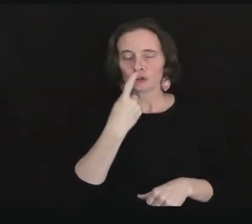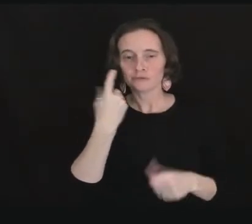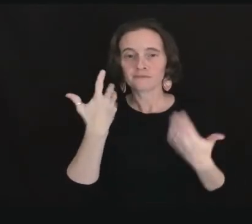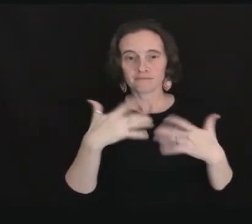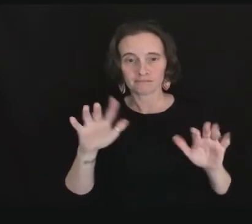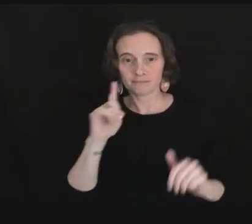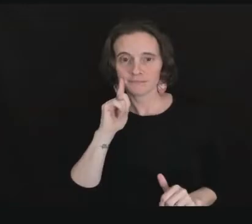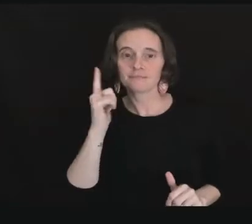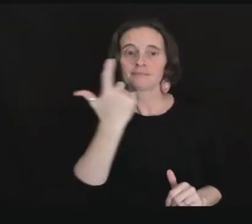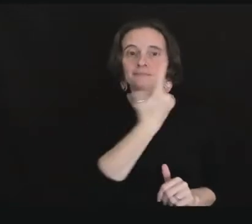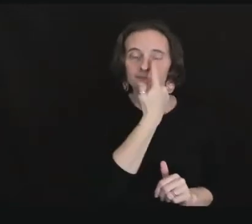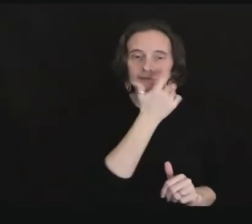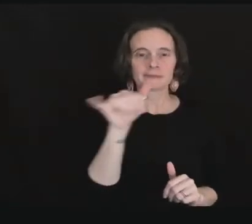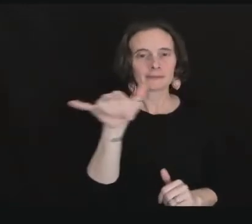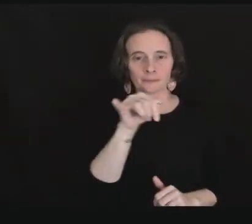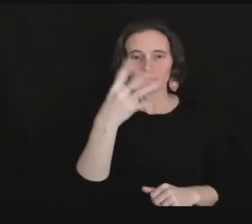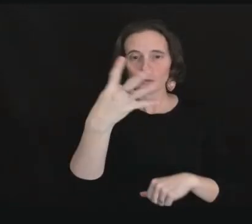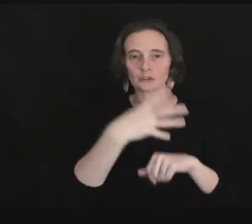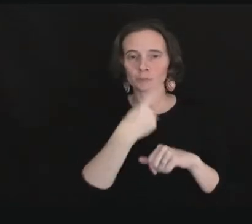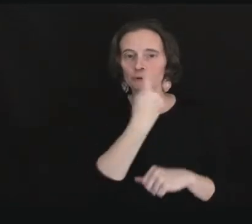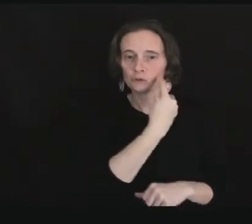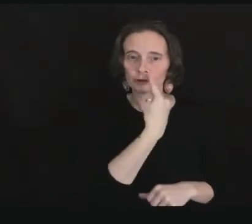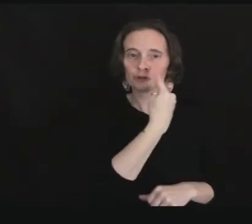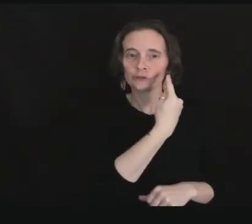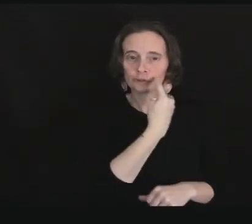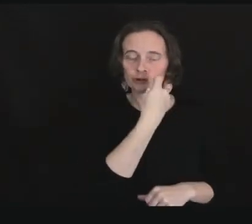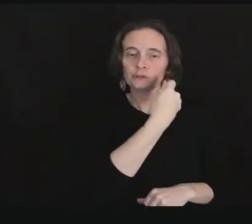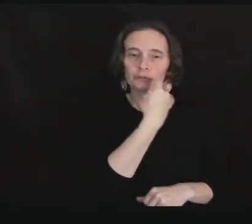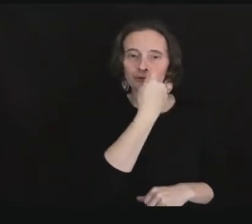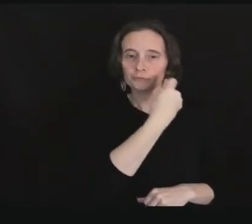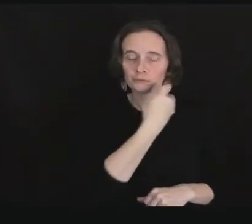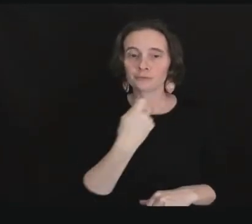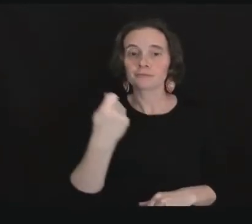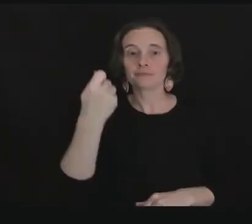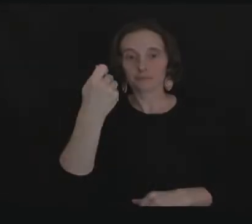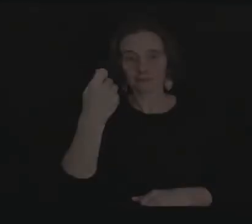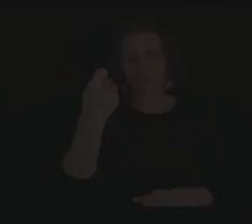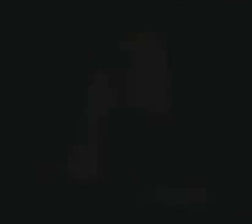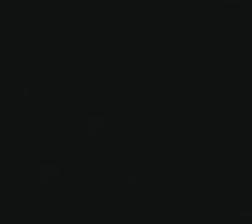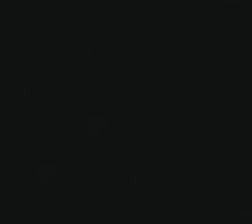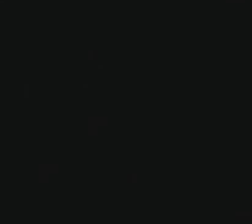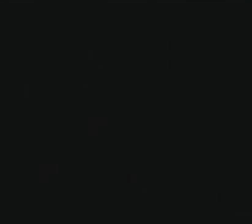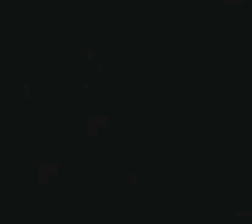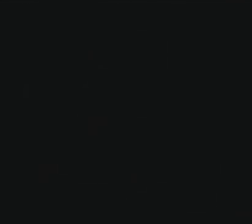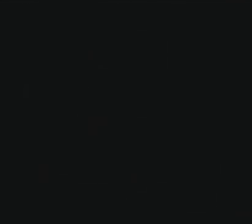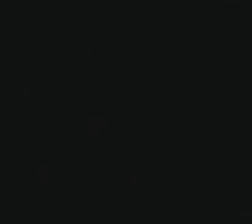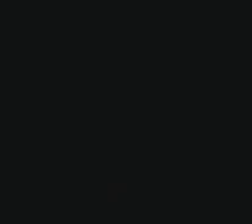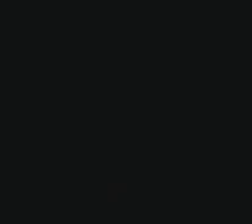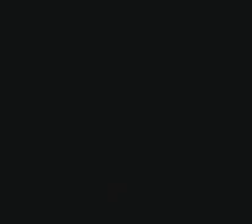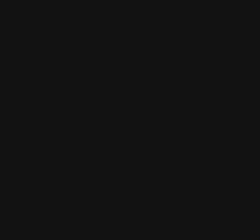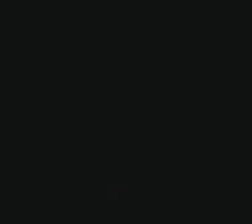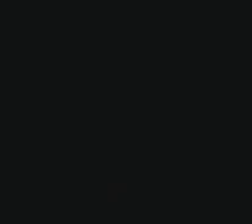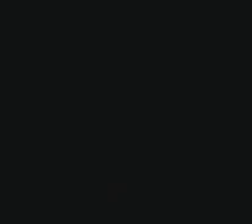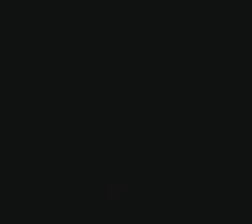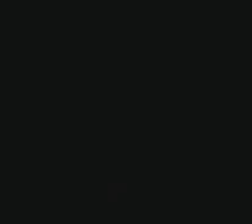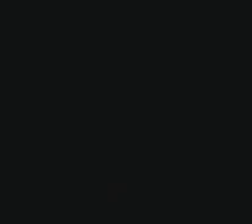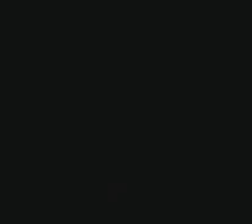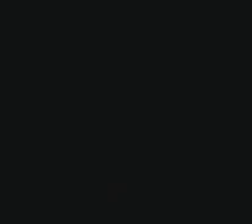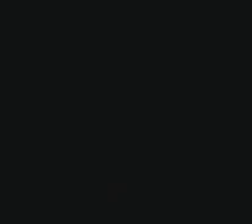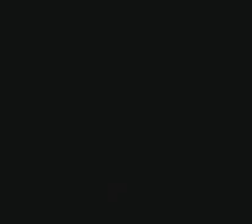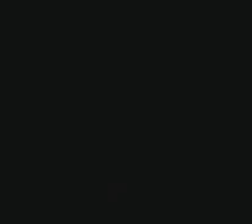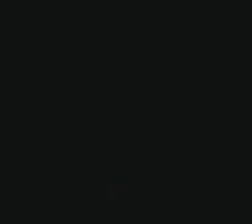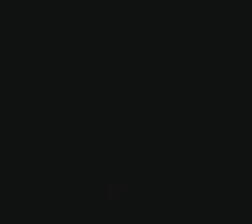Firmly rub the swab in a circular motion around the inside of your nostril, at least 4 times.